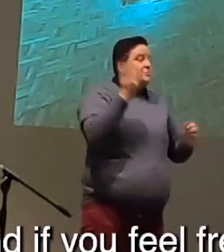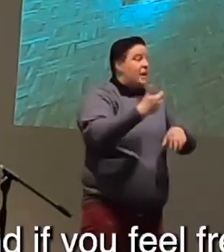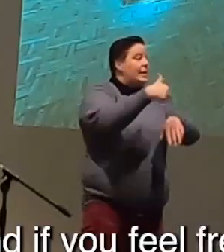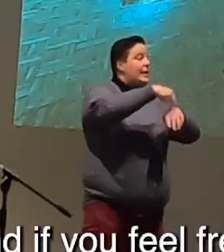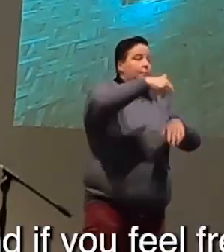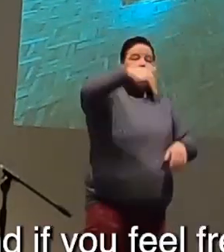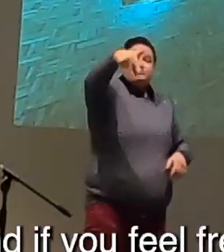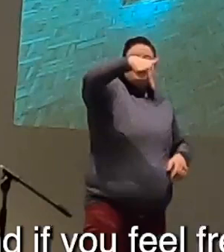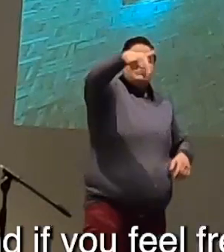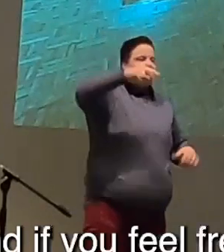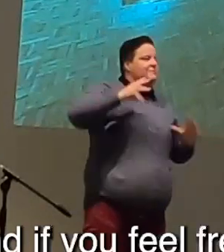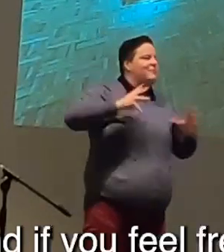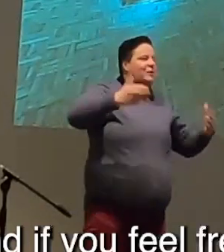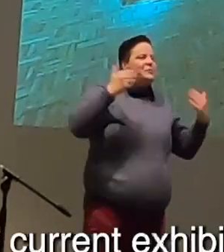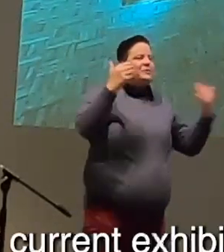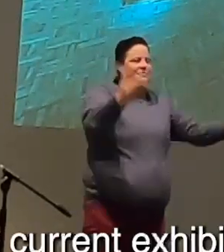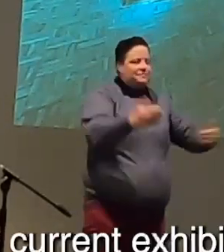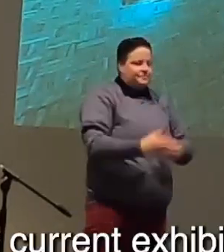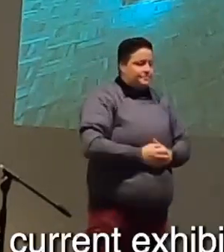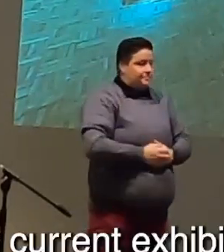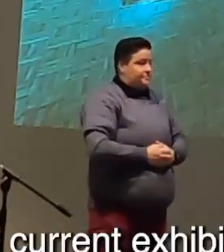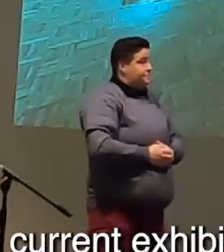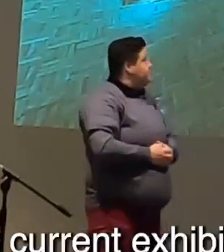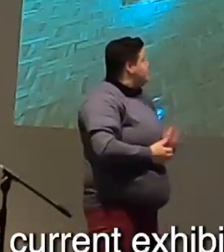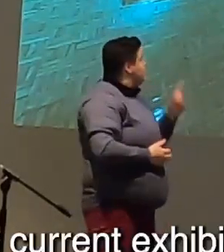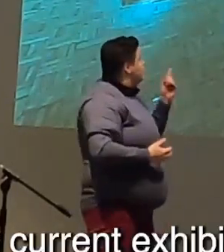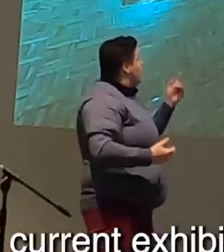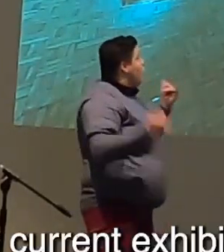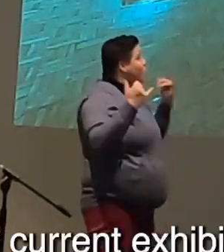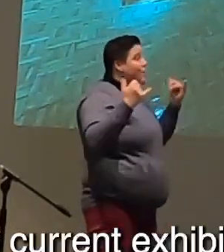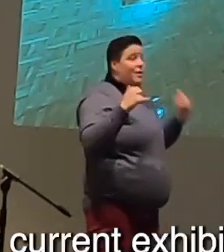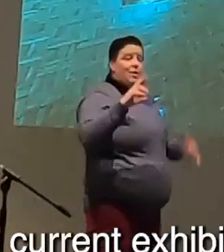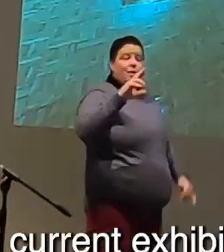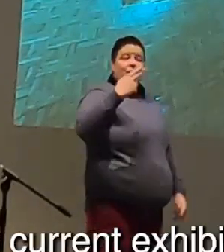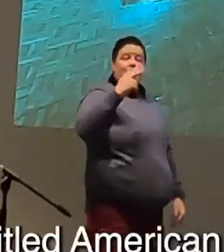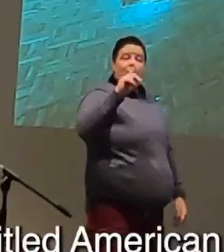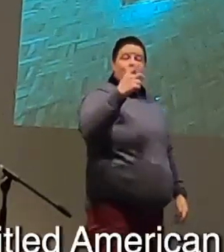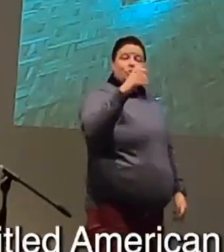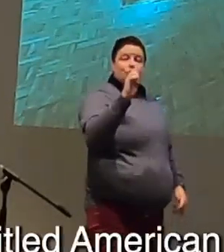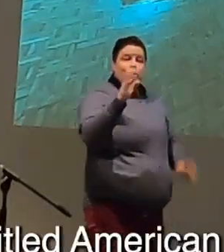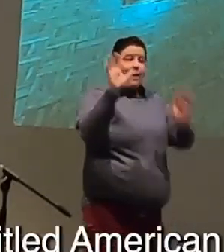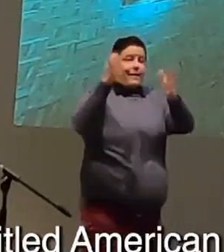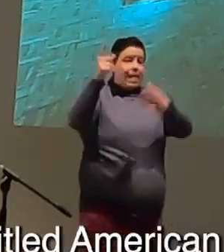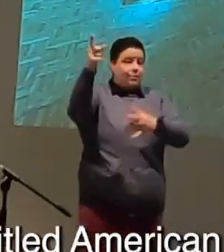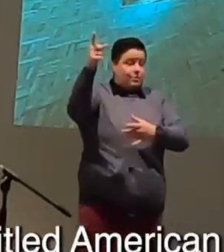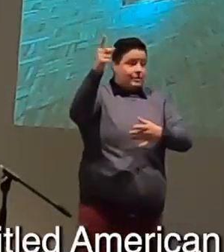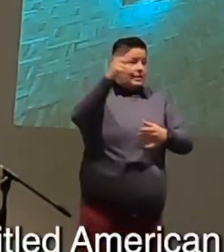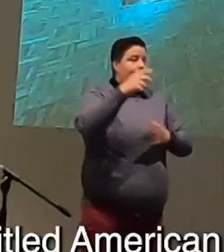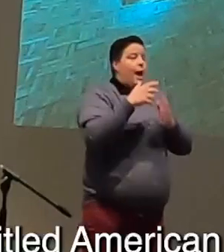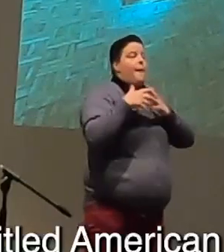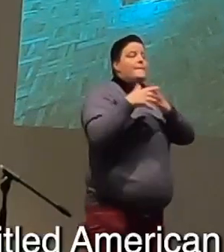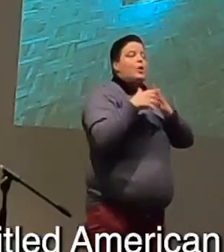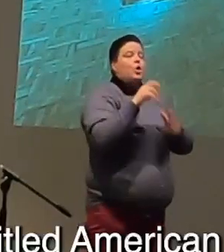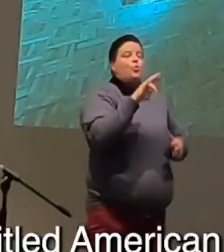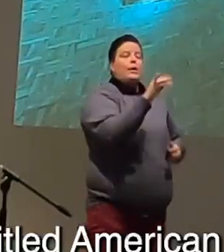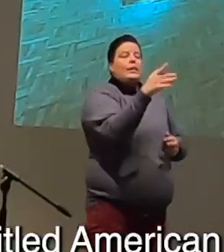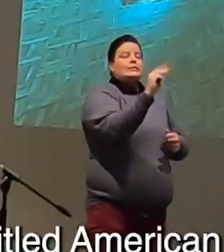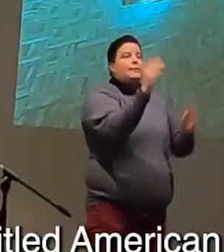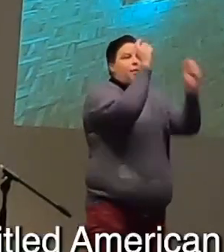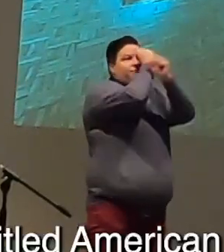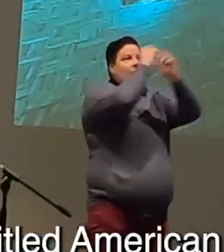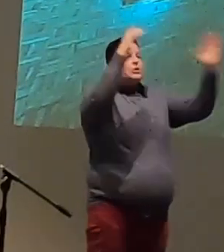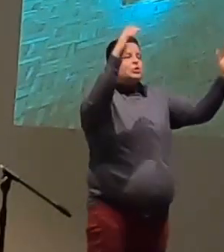during my lecture, do that. So our current exhibition in the Hodge Gallery, like I said, is titled American Realism, Visions of